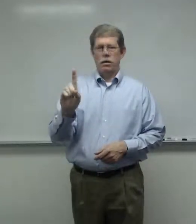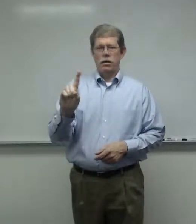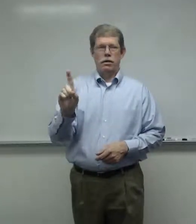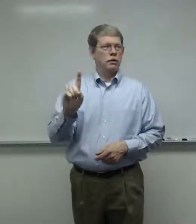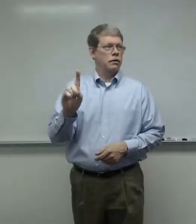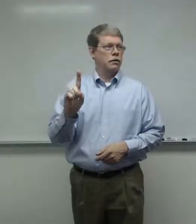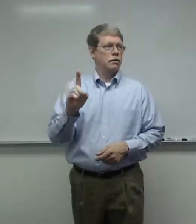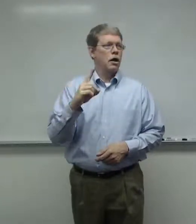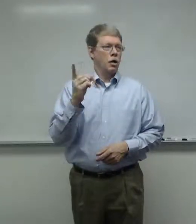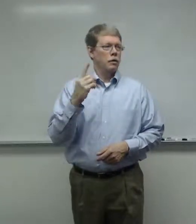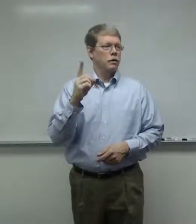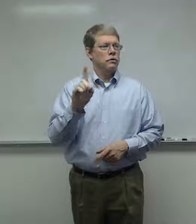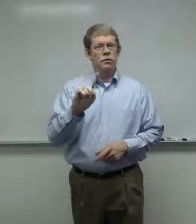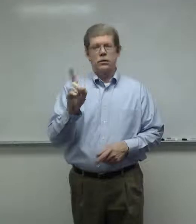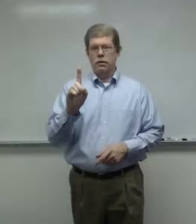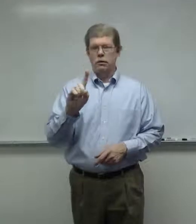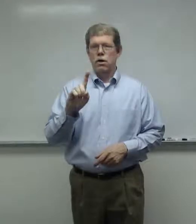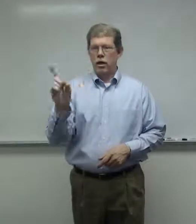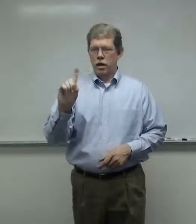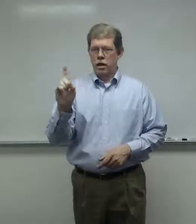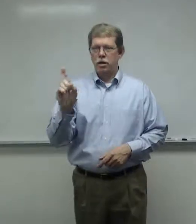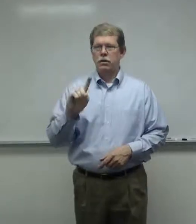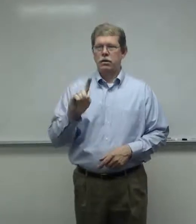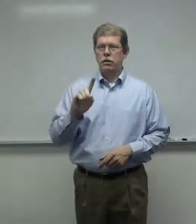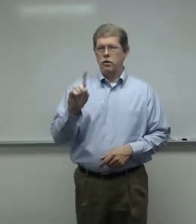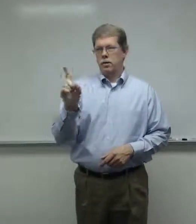Always. Where is shape?